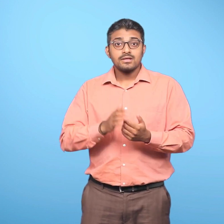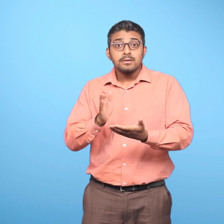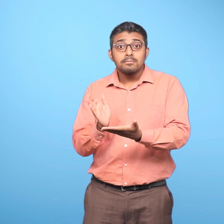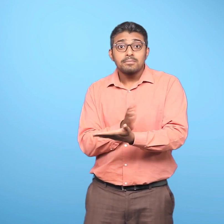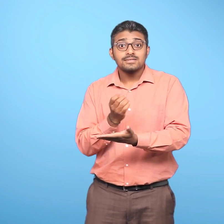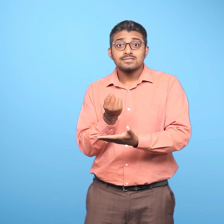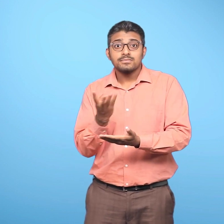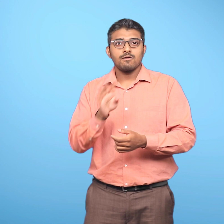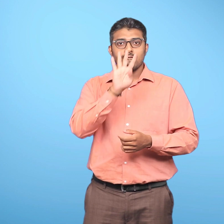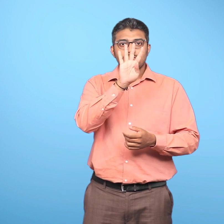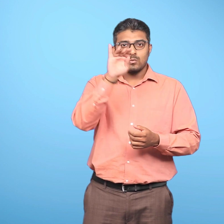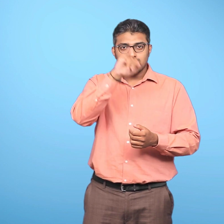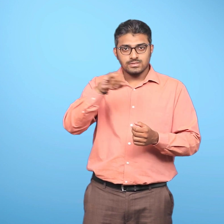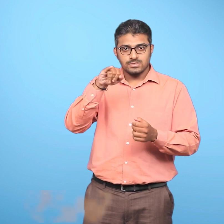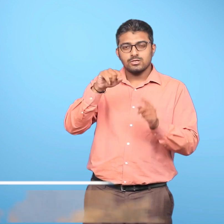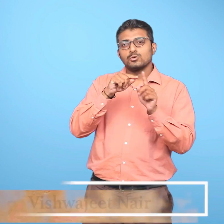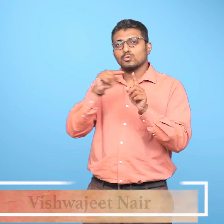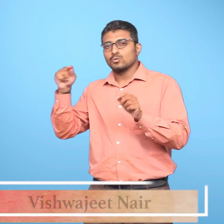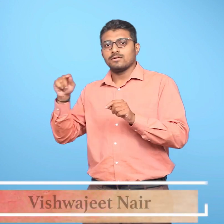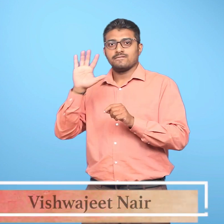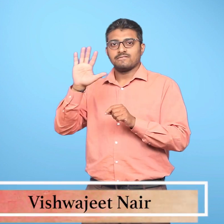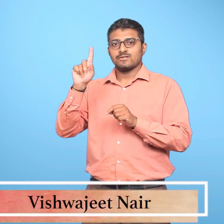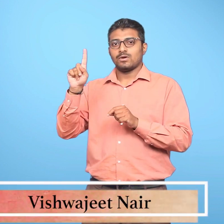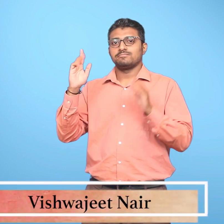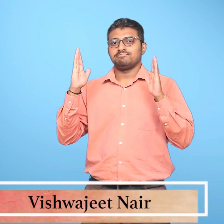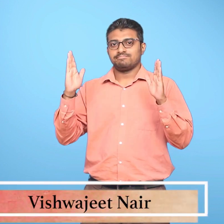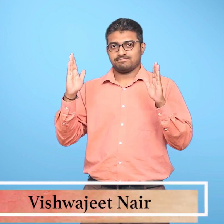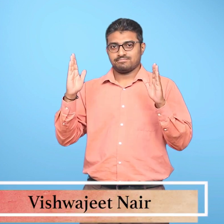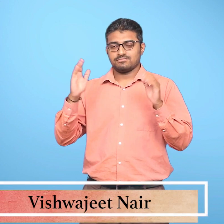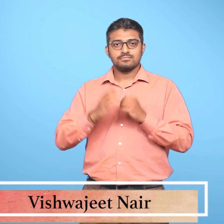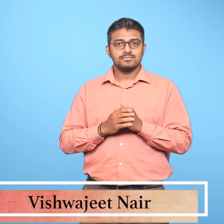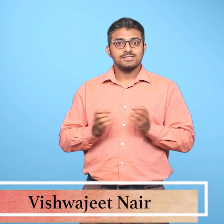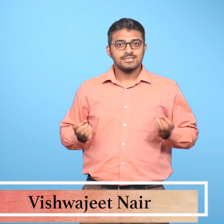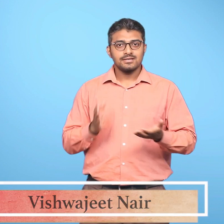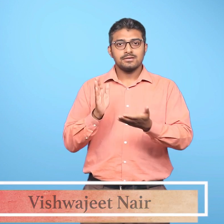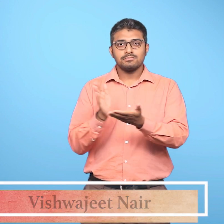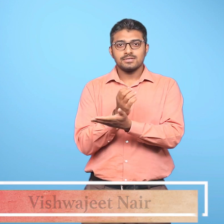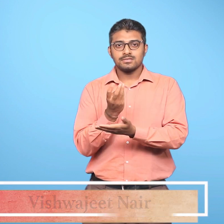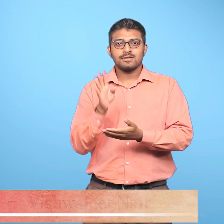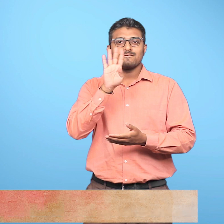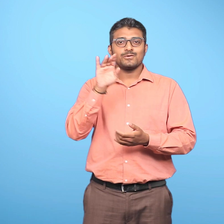From page 46 to 51. Page 46.